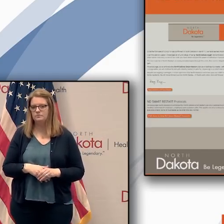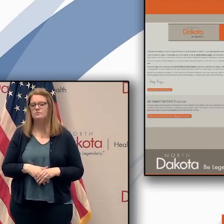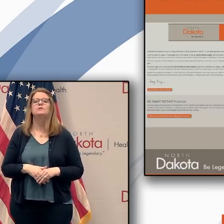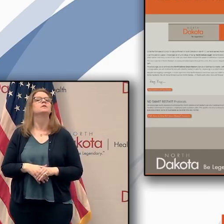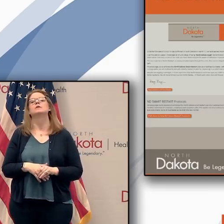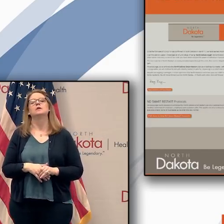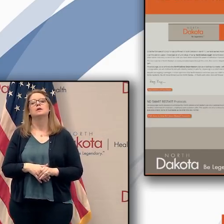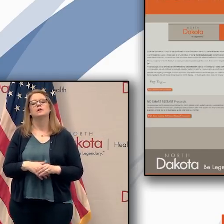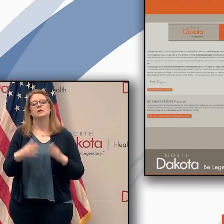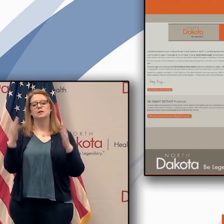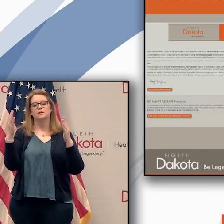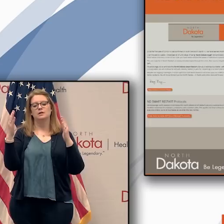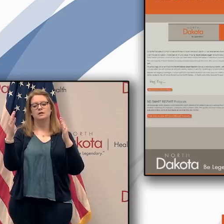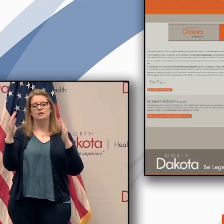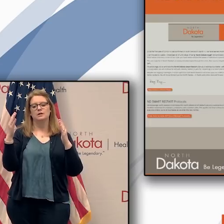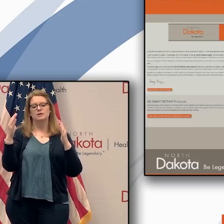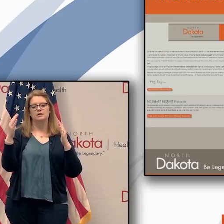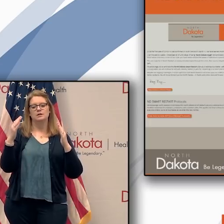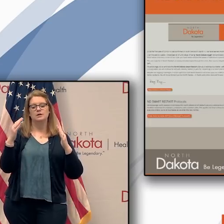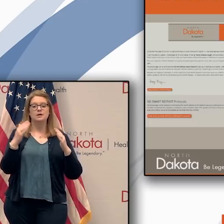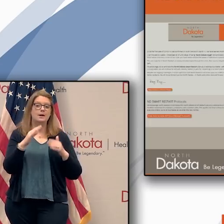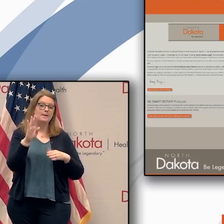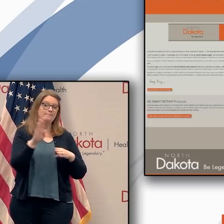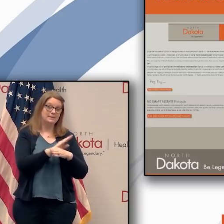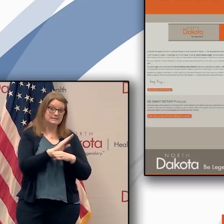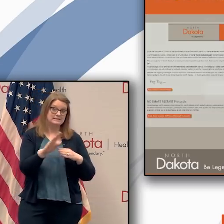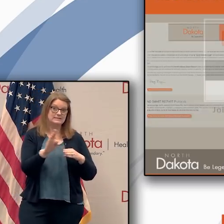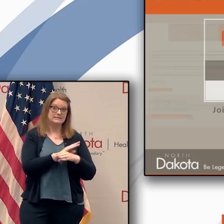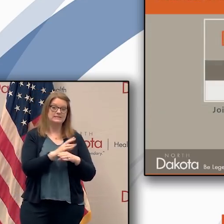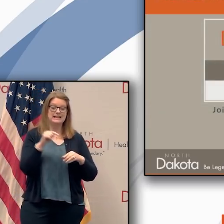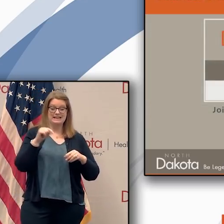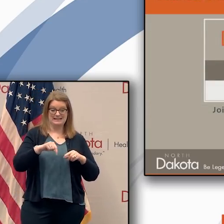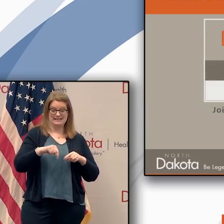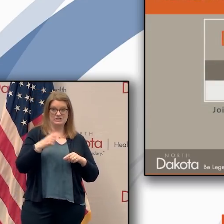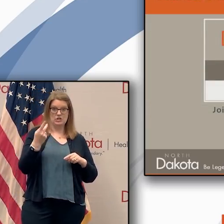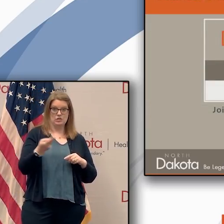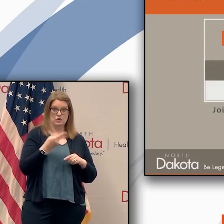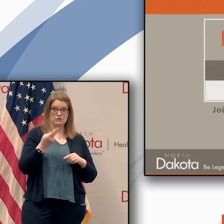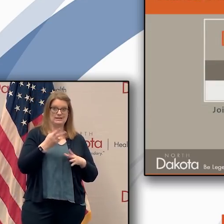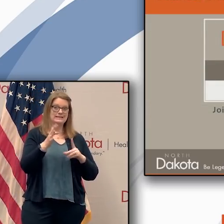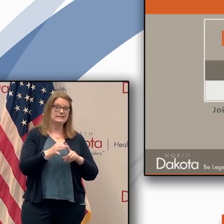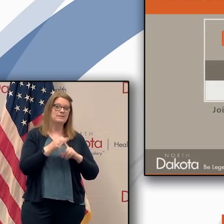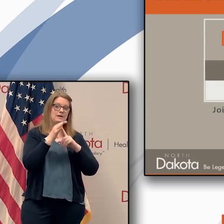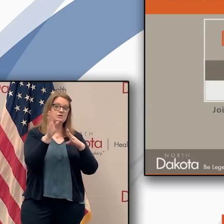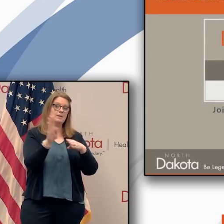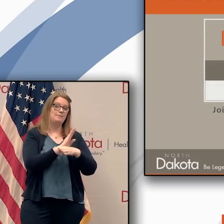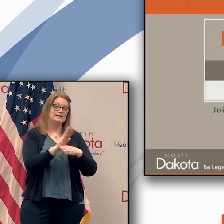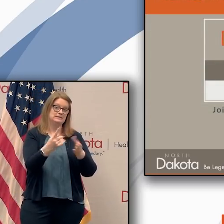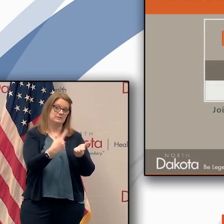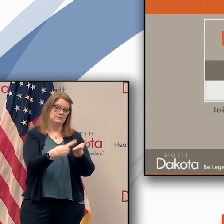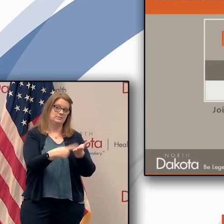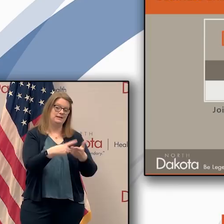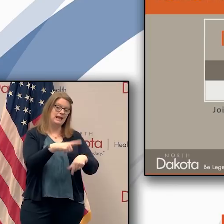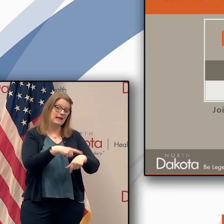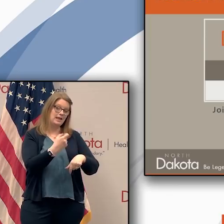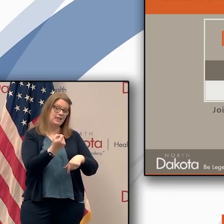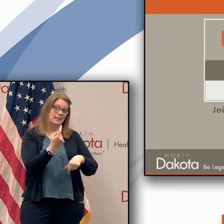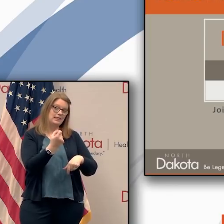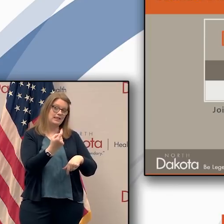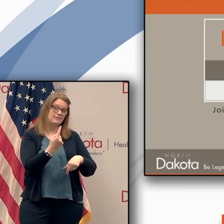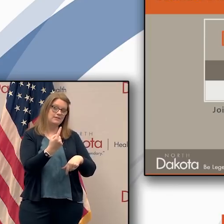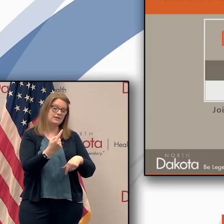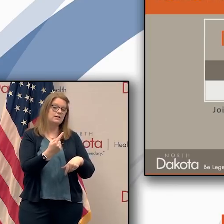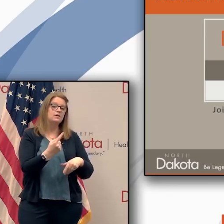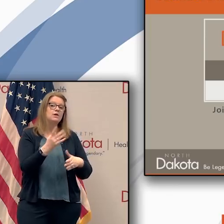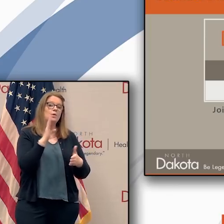Next, businesses, please join us at this Thursday's special business briefing at 11 a.m. We will